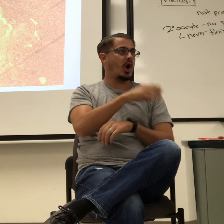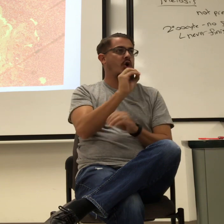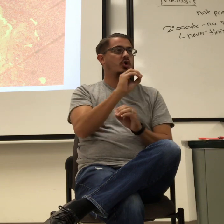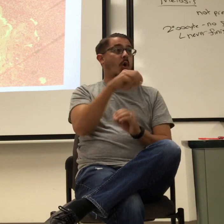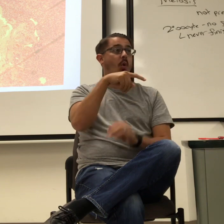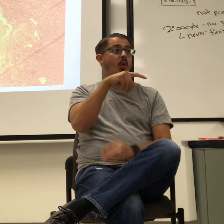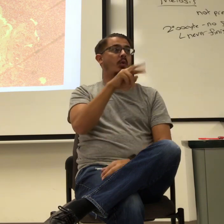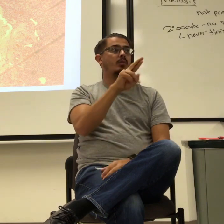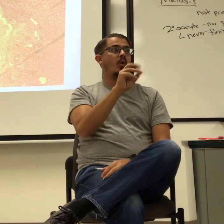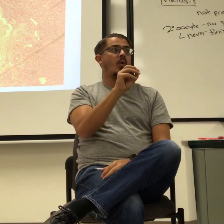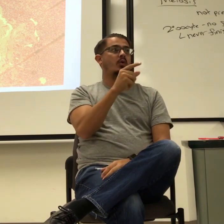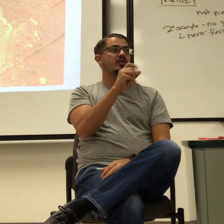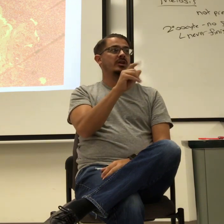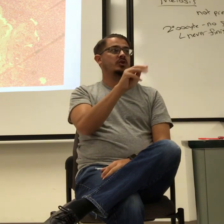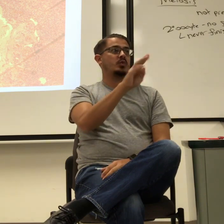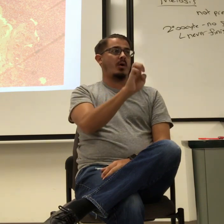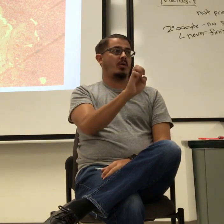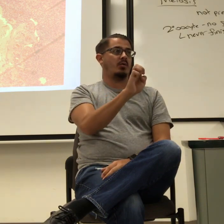progesterone.